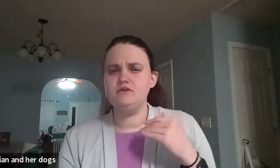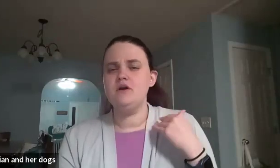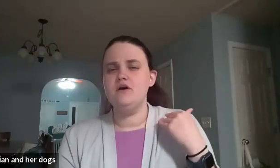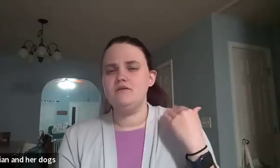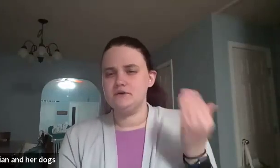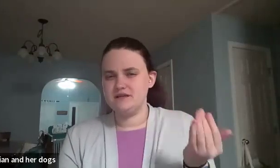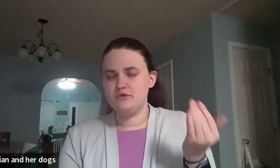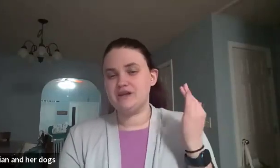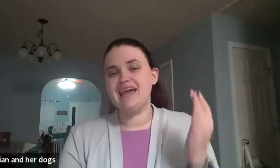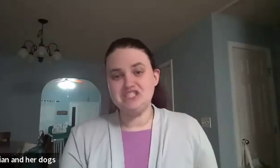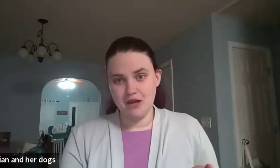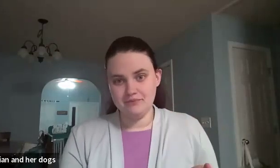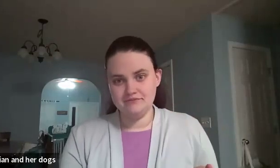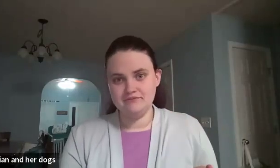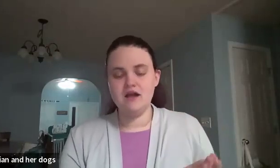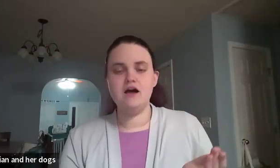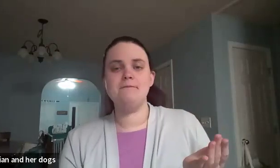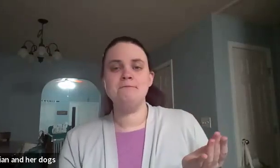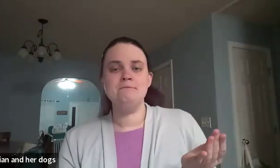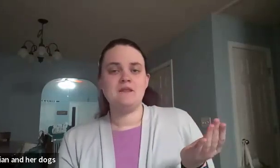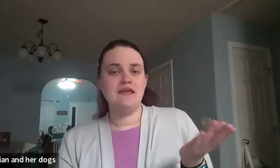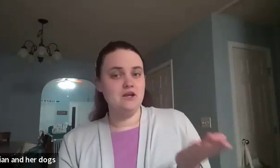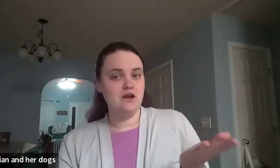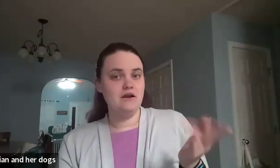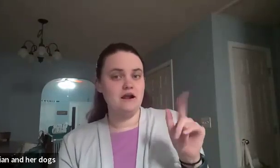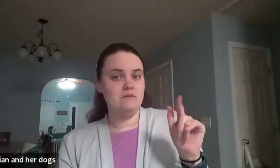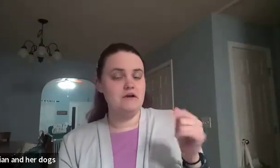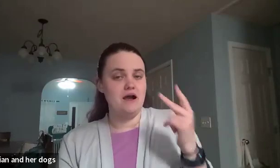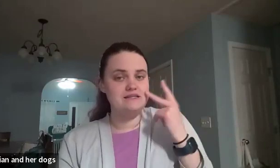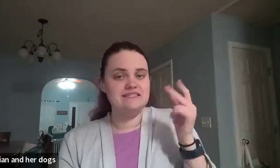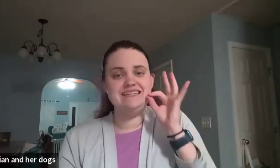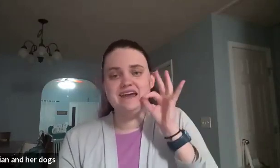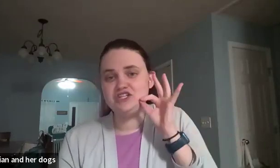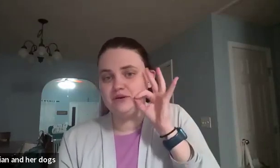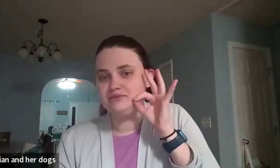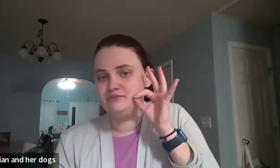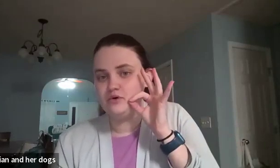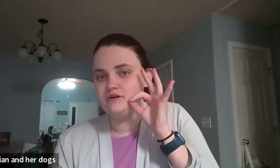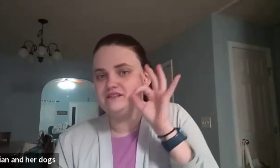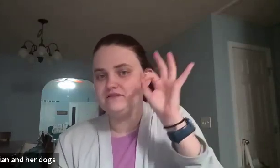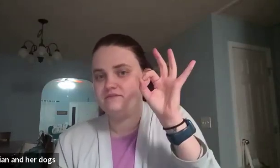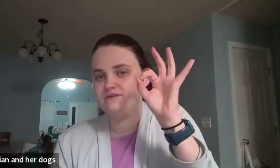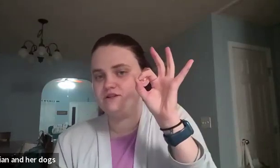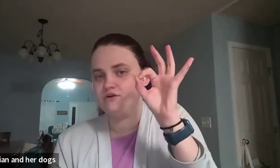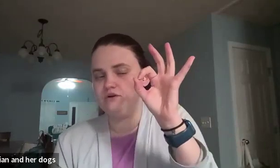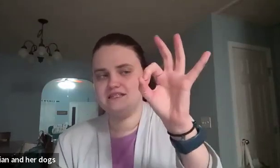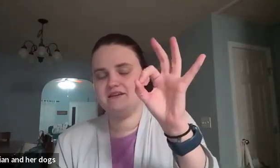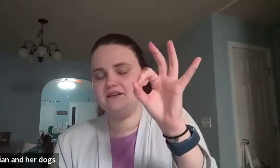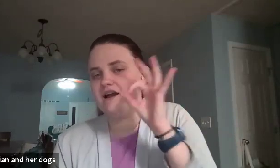food. For example, for ketchup, here in Alabama, I see ketchup more. It's the circle, it's like a